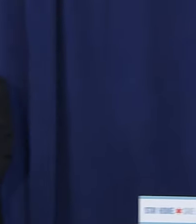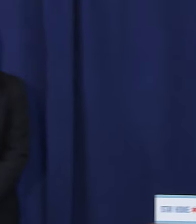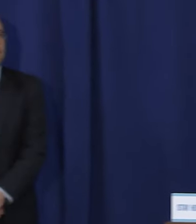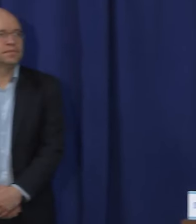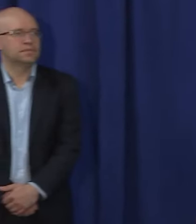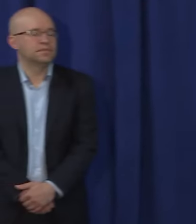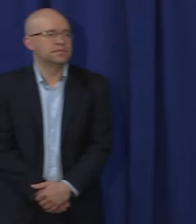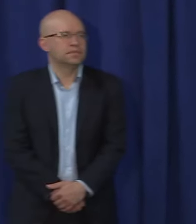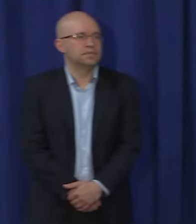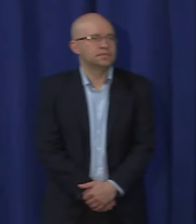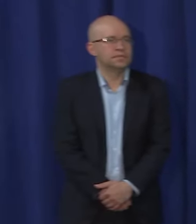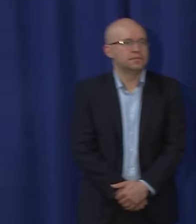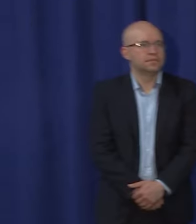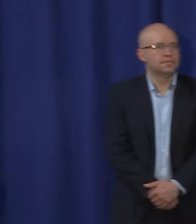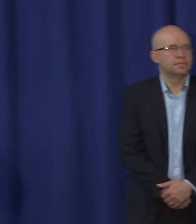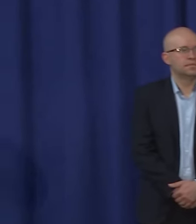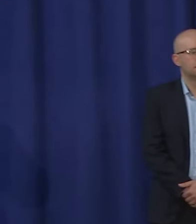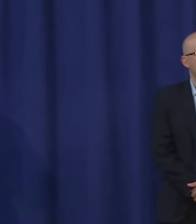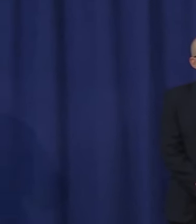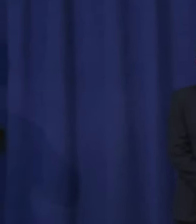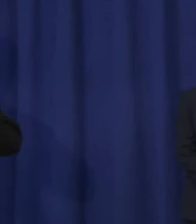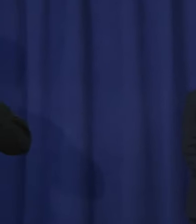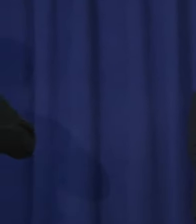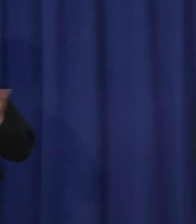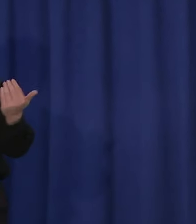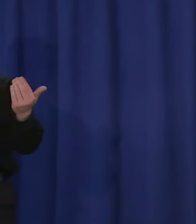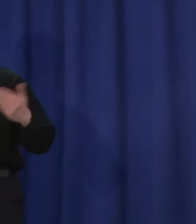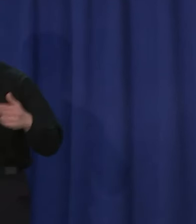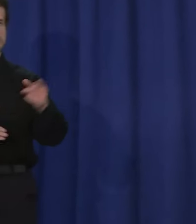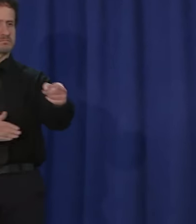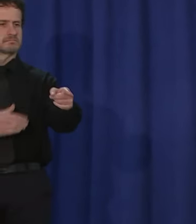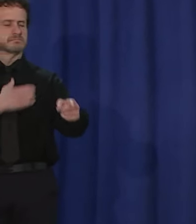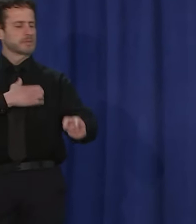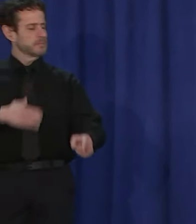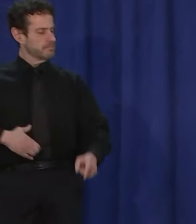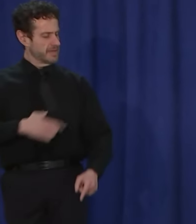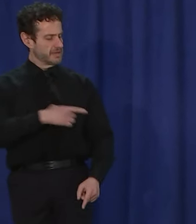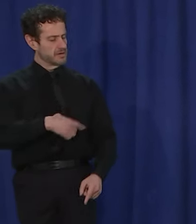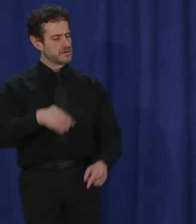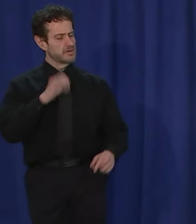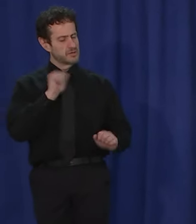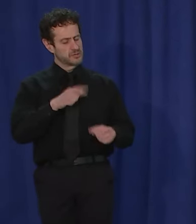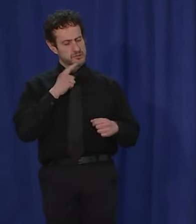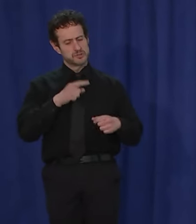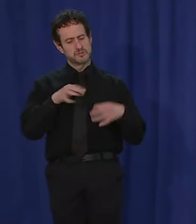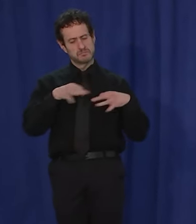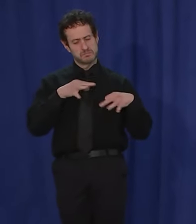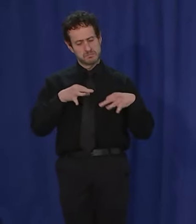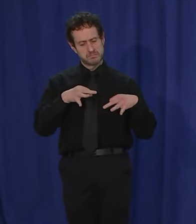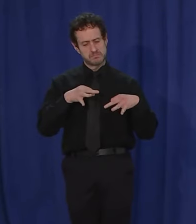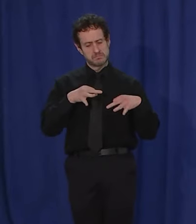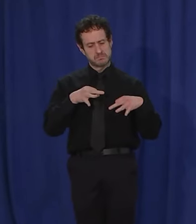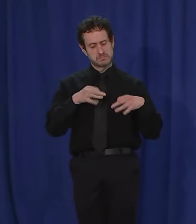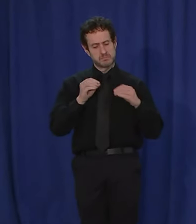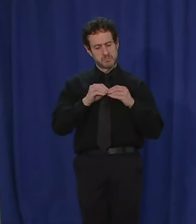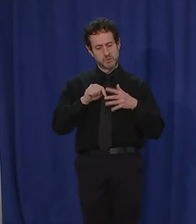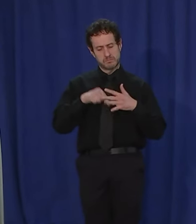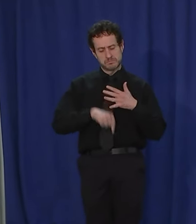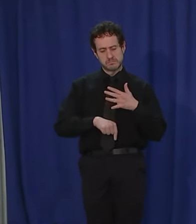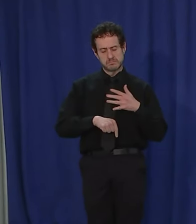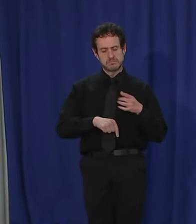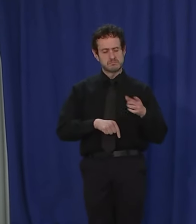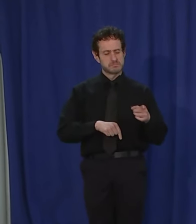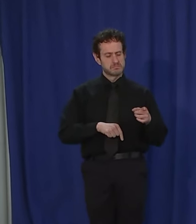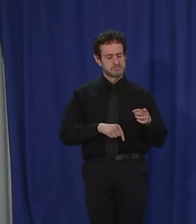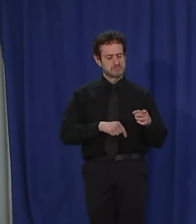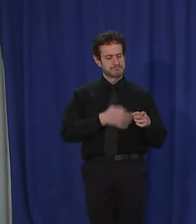And now we're happy to take any of your questions. Mayor Lightfoot, could you elaborate a little further in how you see